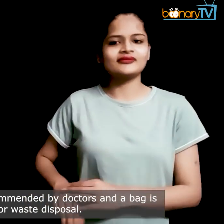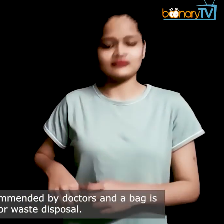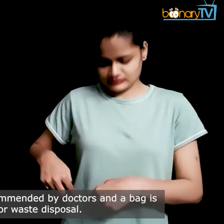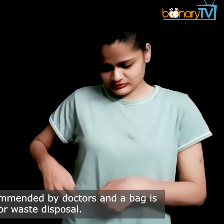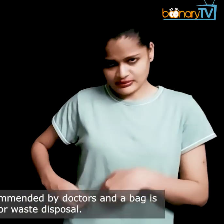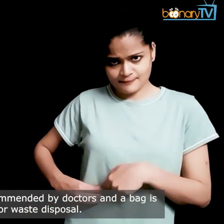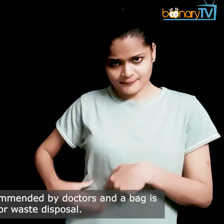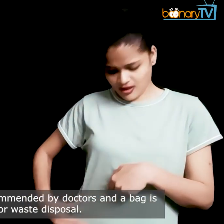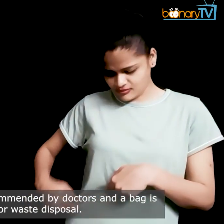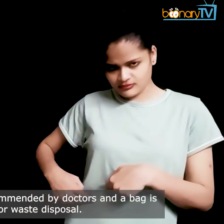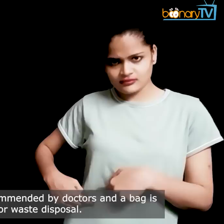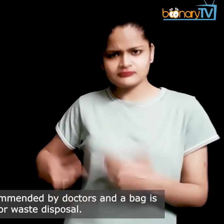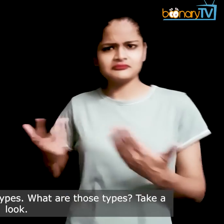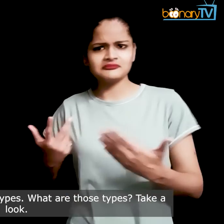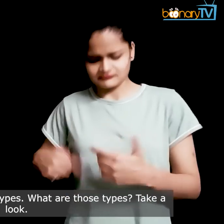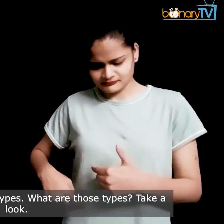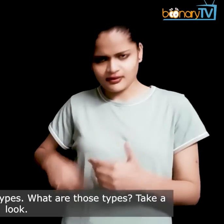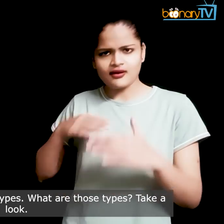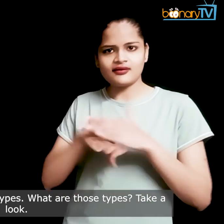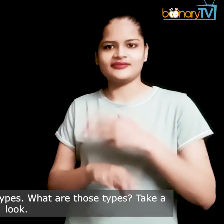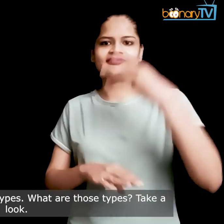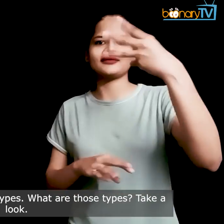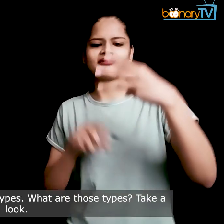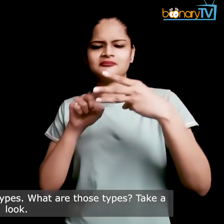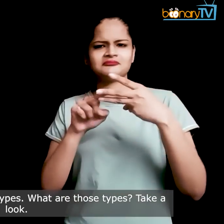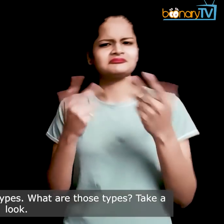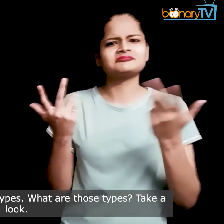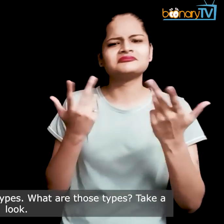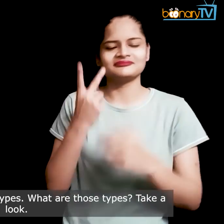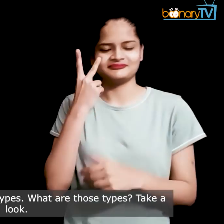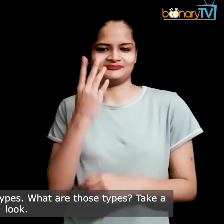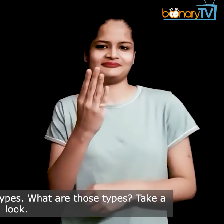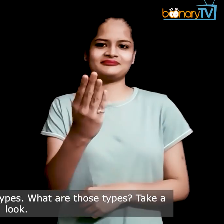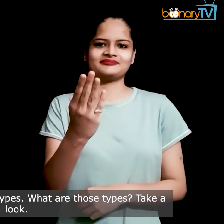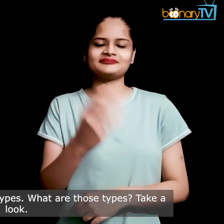disposal ostomy can be of three types what are those types take a look